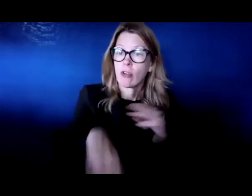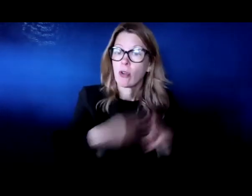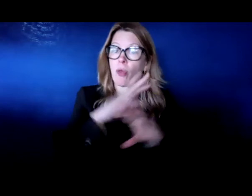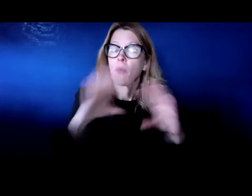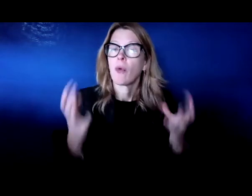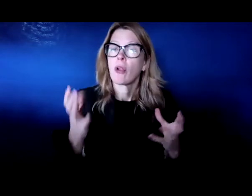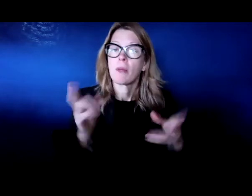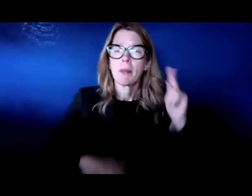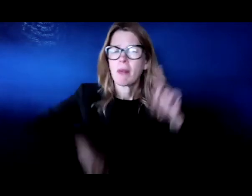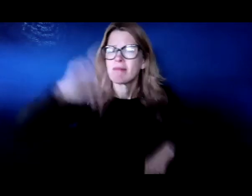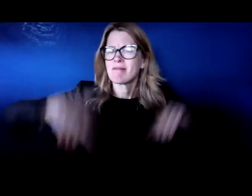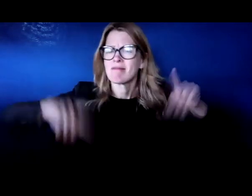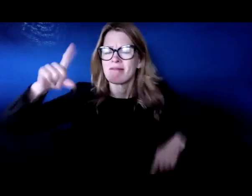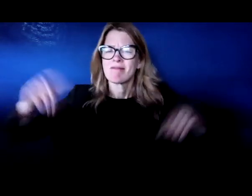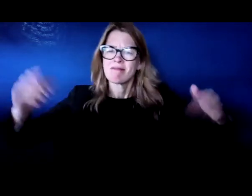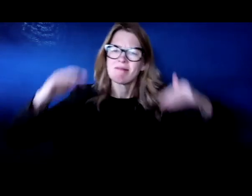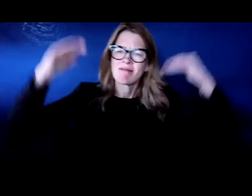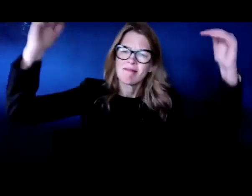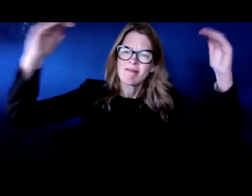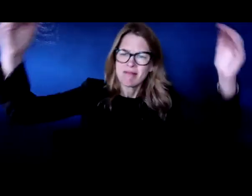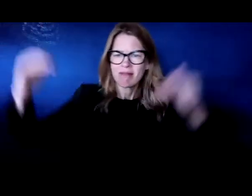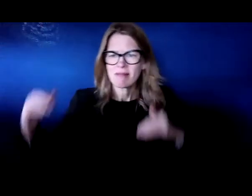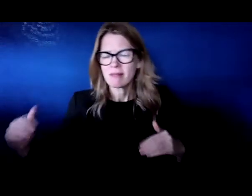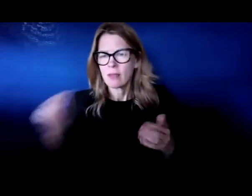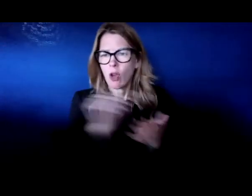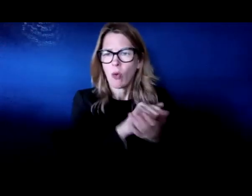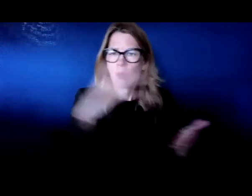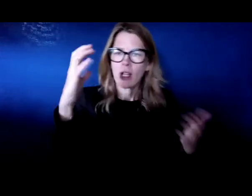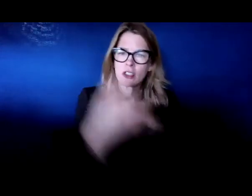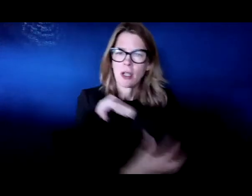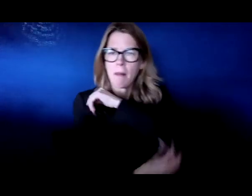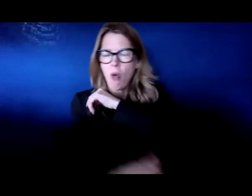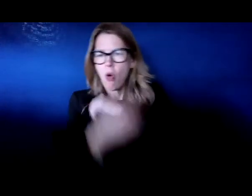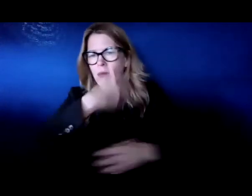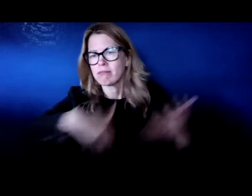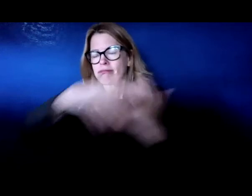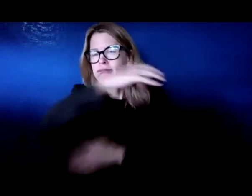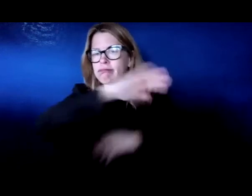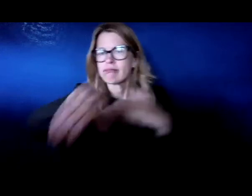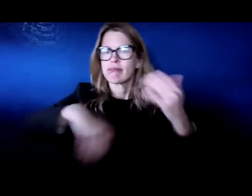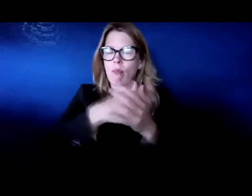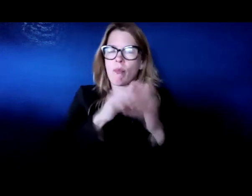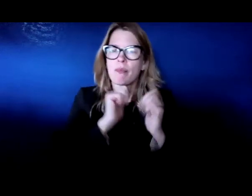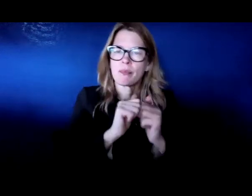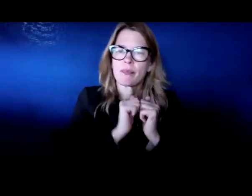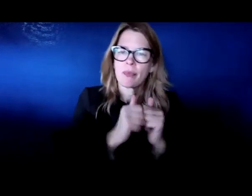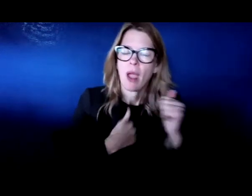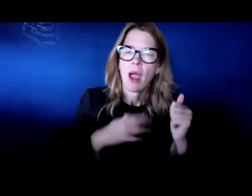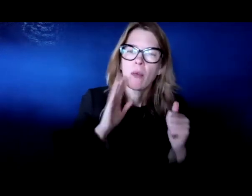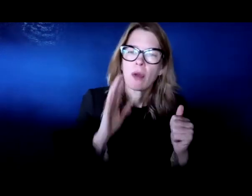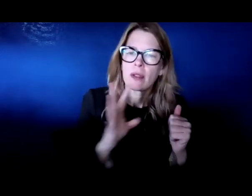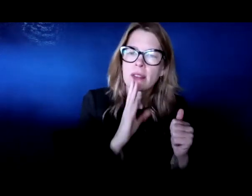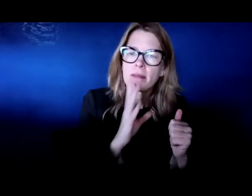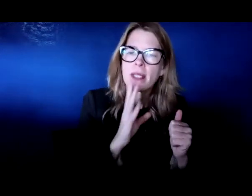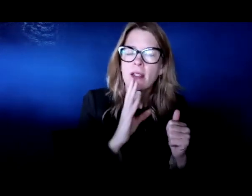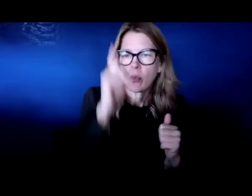and low, rich and poor altogether. My mouth shall speak of wisdom, and my heart shall